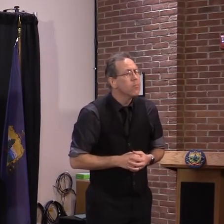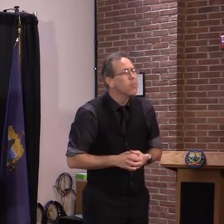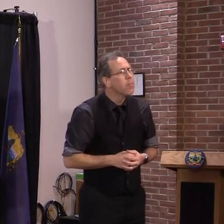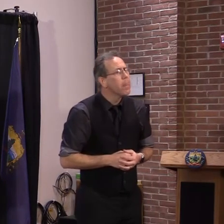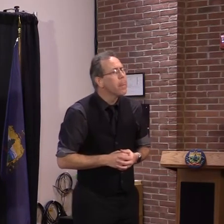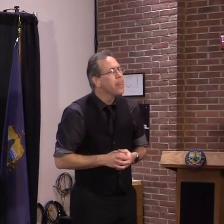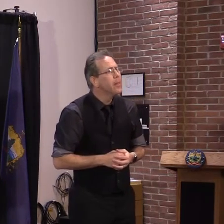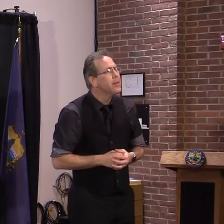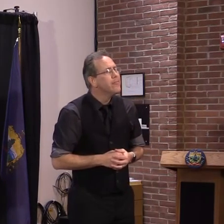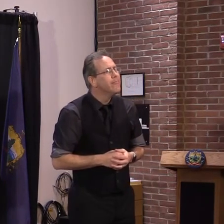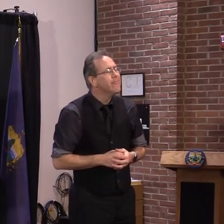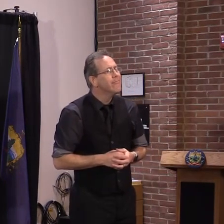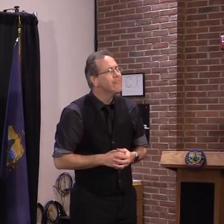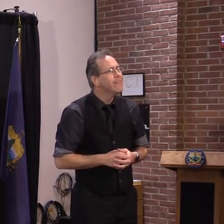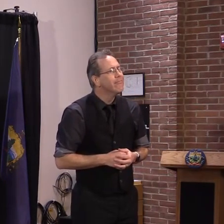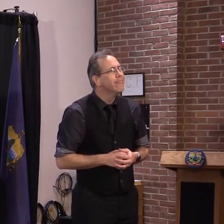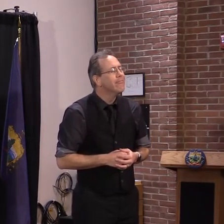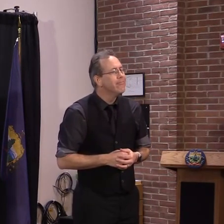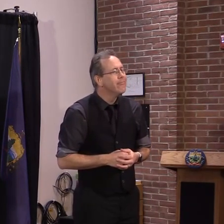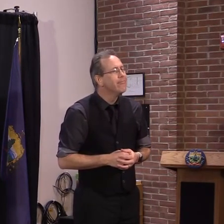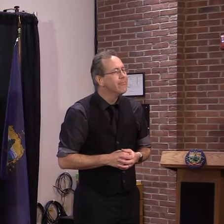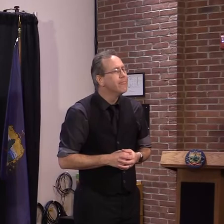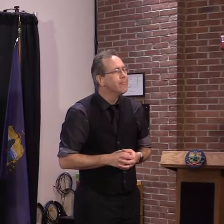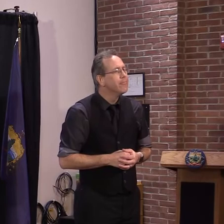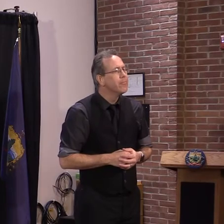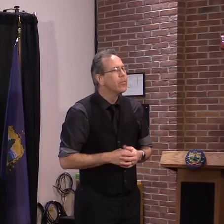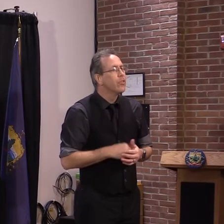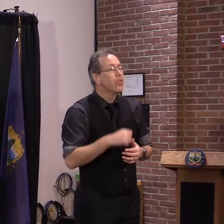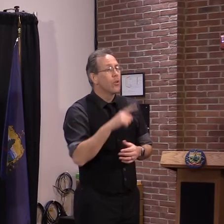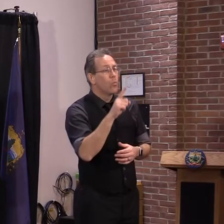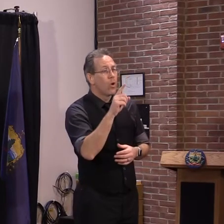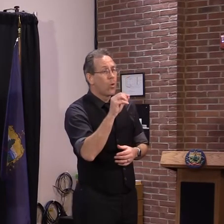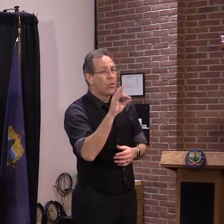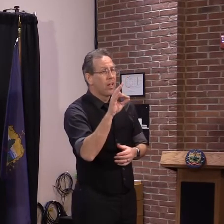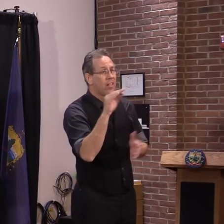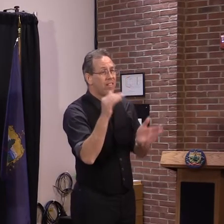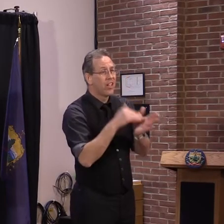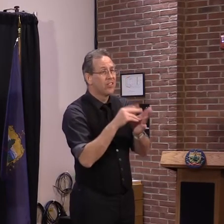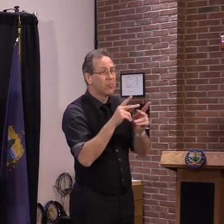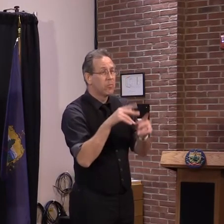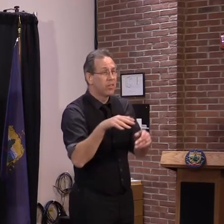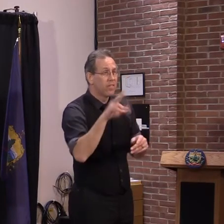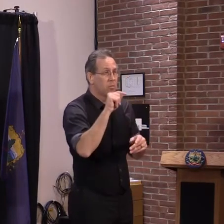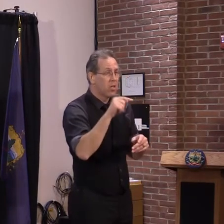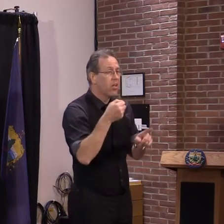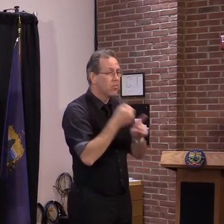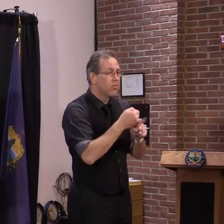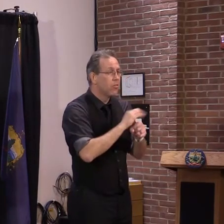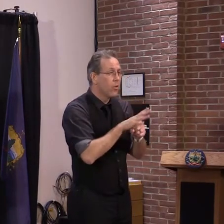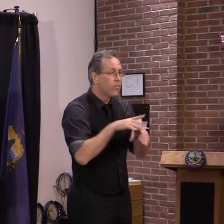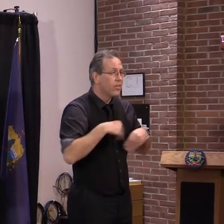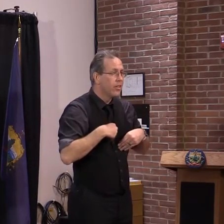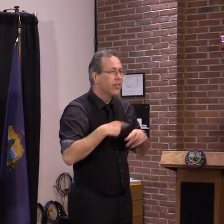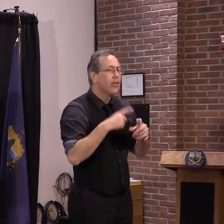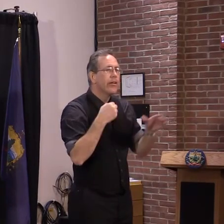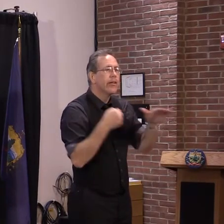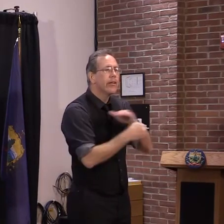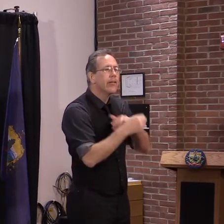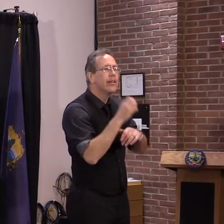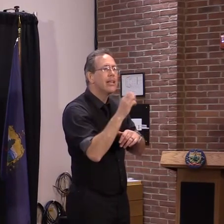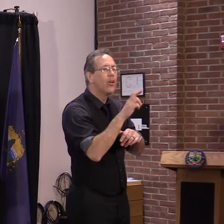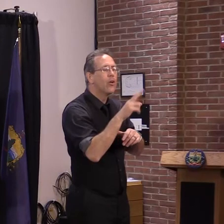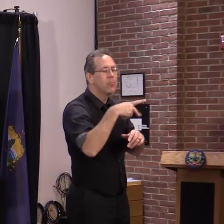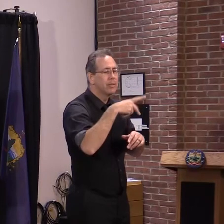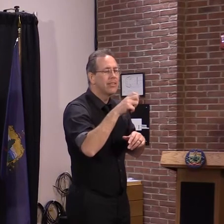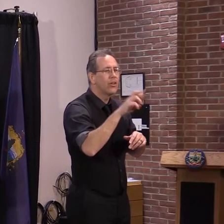standpoint? Yeah, so the 109,000 are predominantly PCR tests, and so we do know who they are. Keep